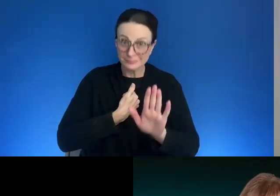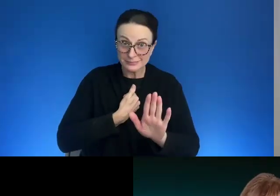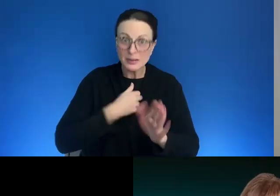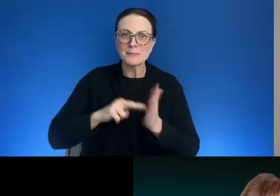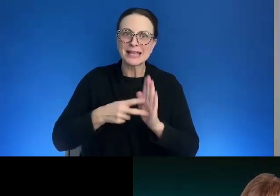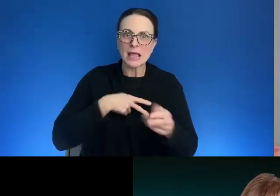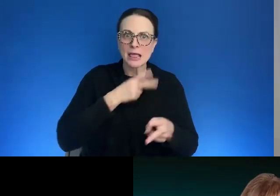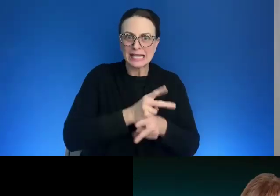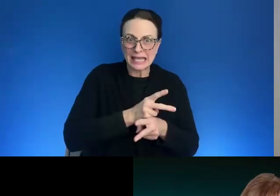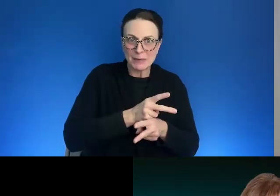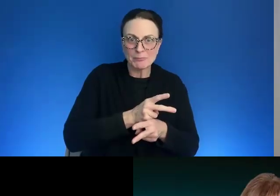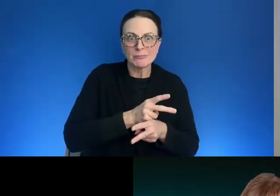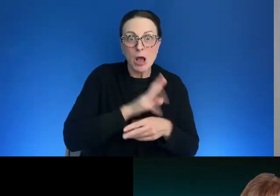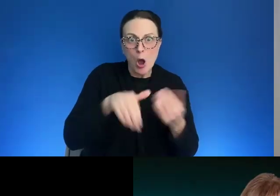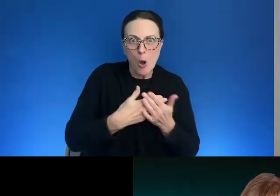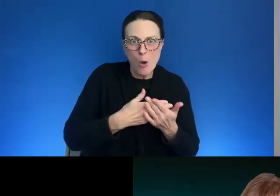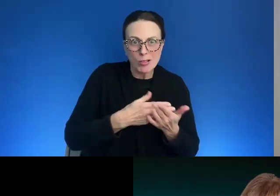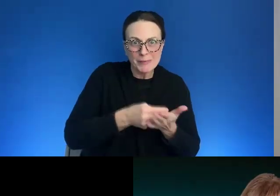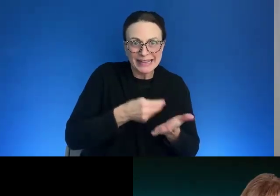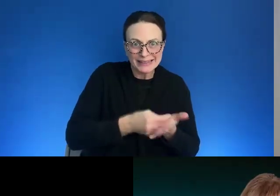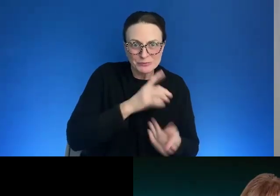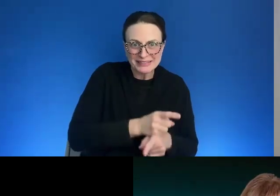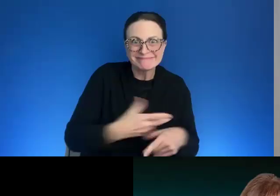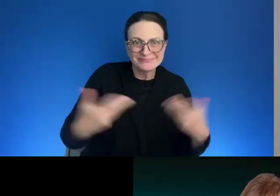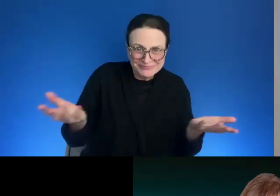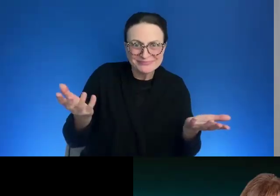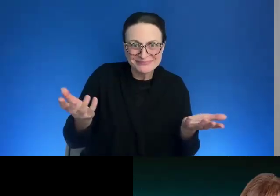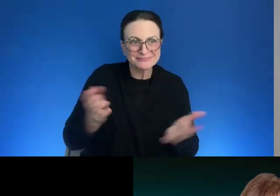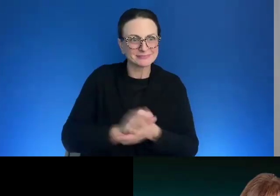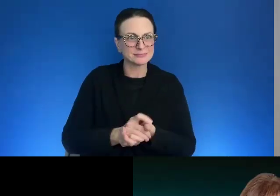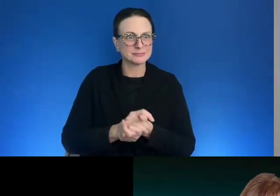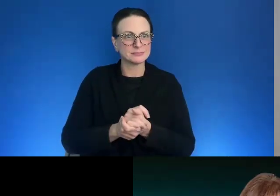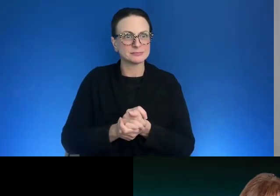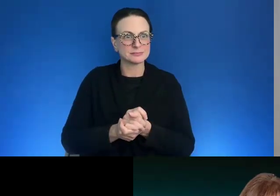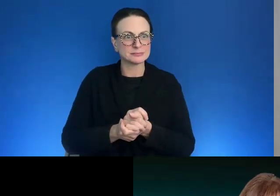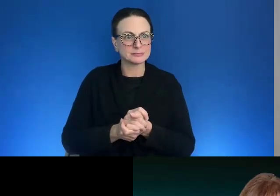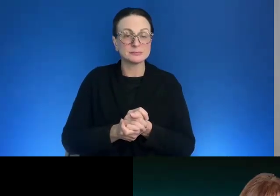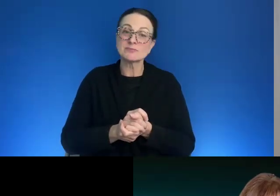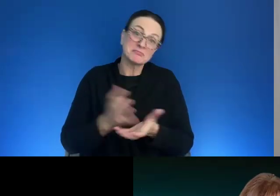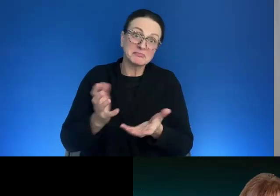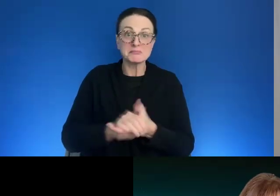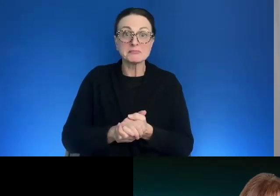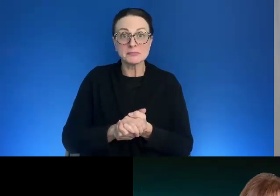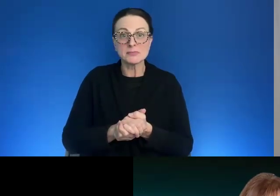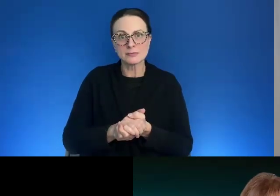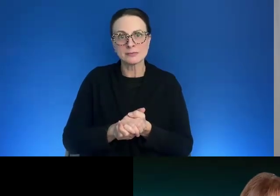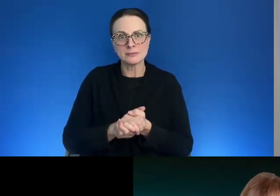get to keep almost all of the profits, right? So that is, yeah. So